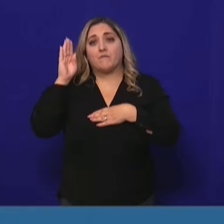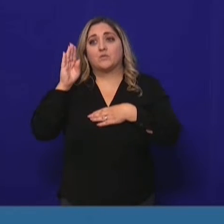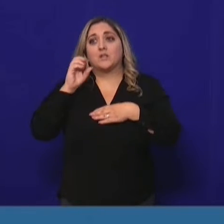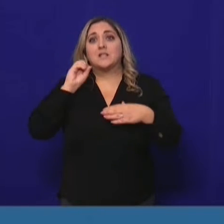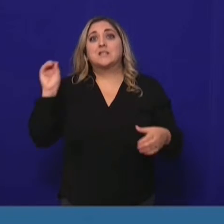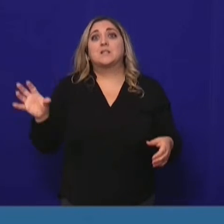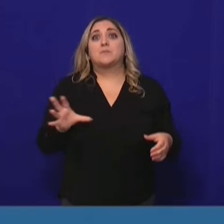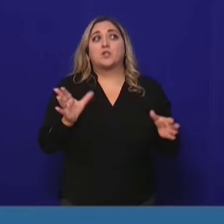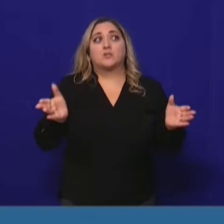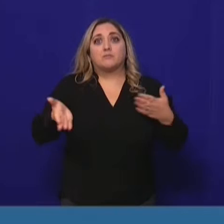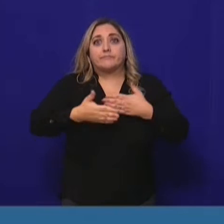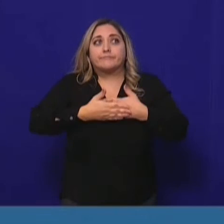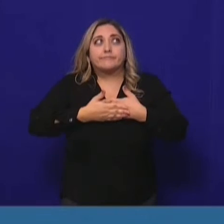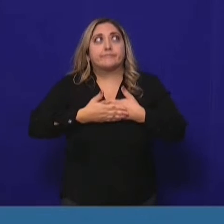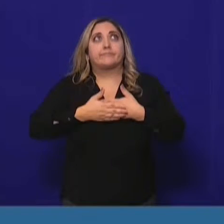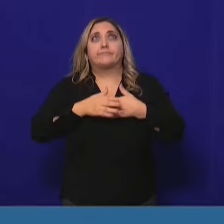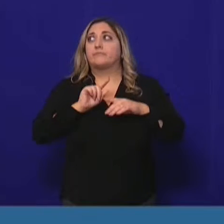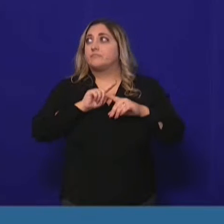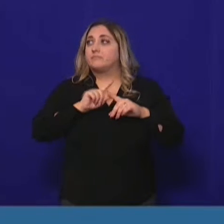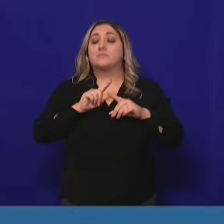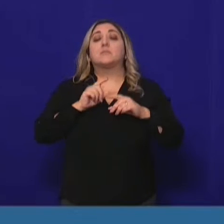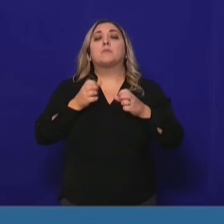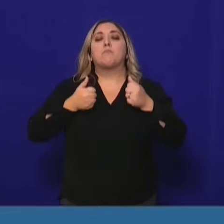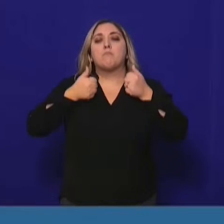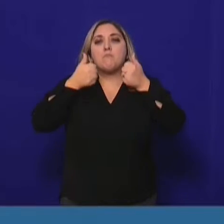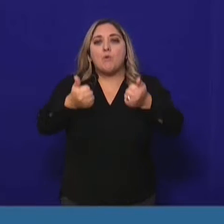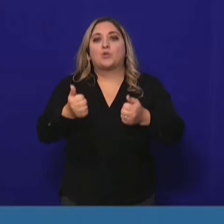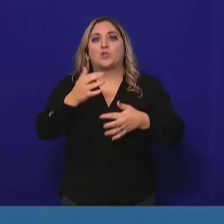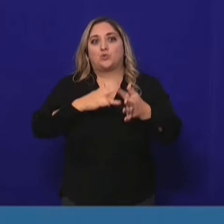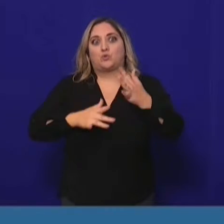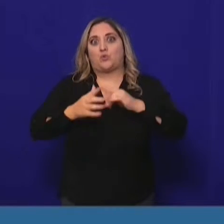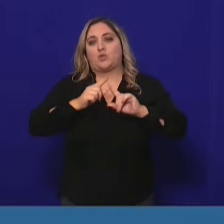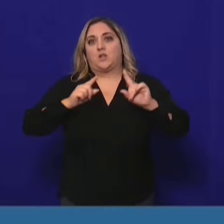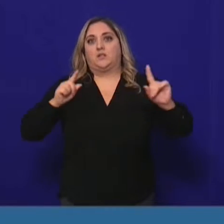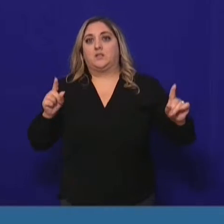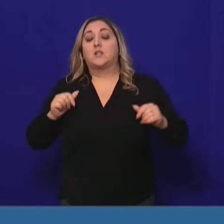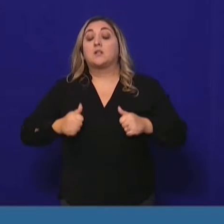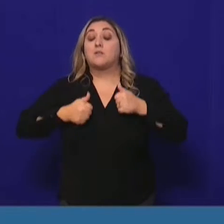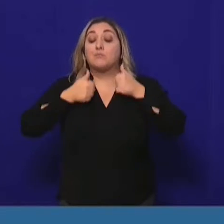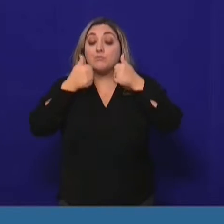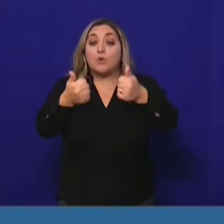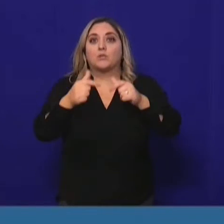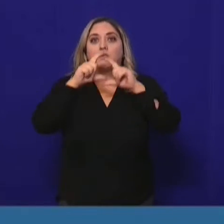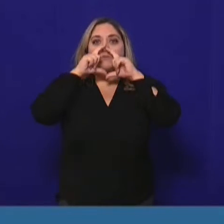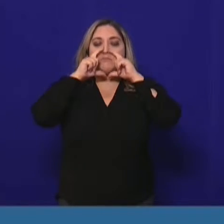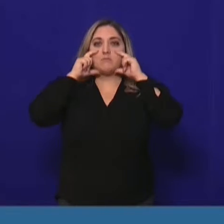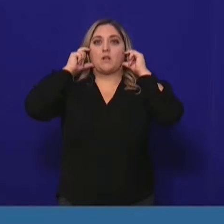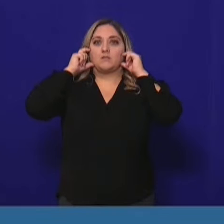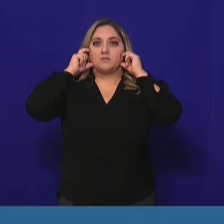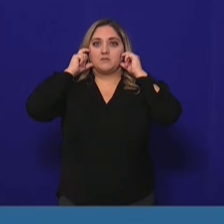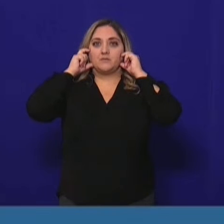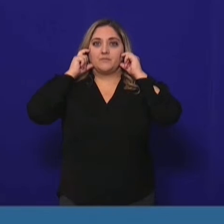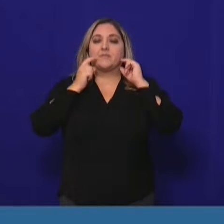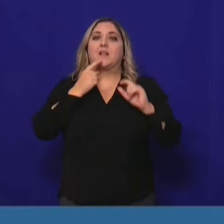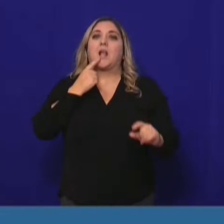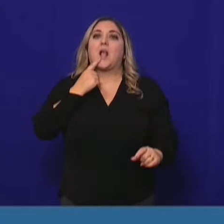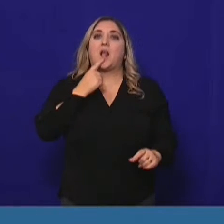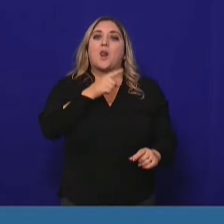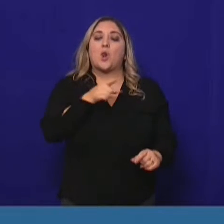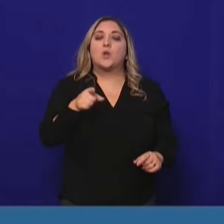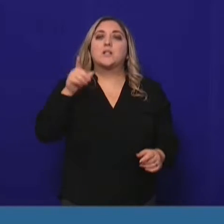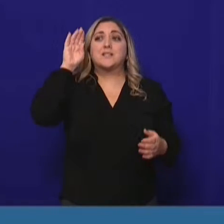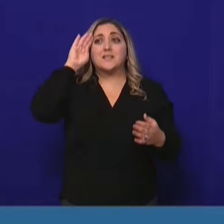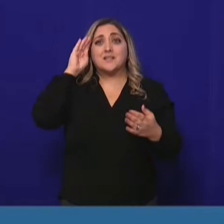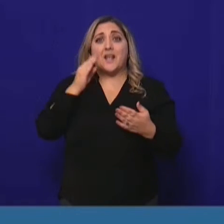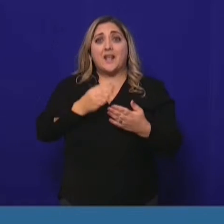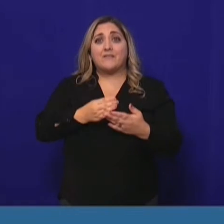are within closed environments and without social distancing and without using a mask. And especially, I appeal also